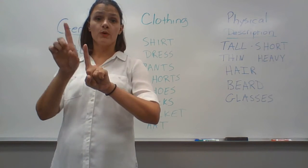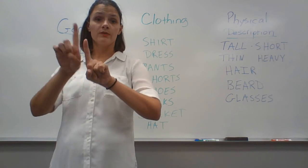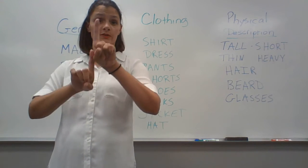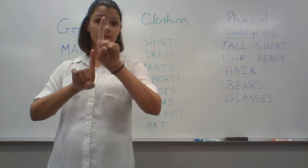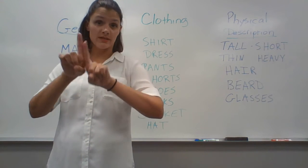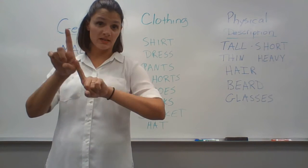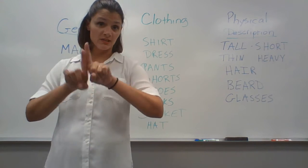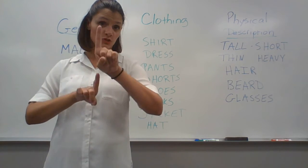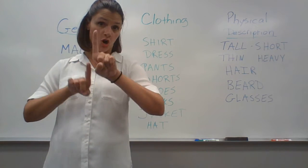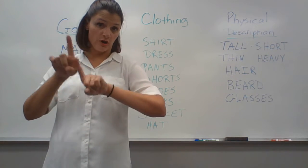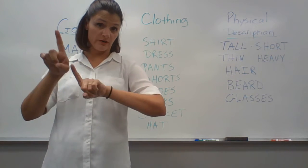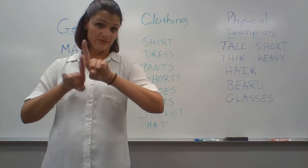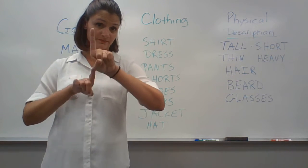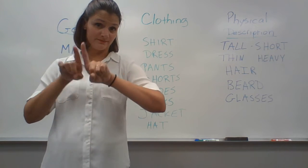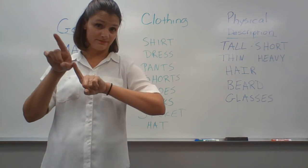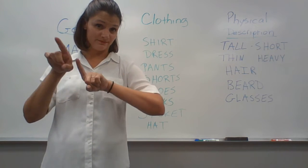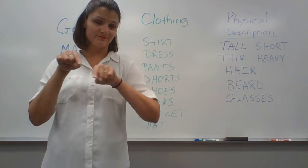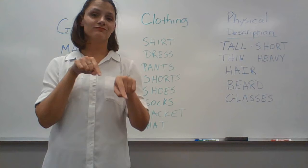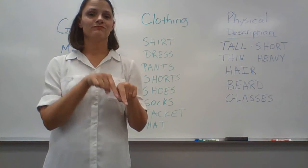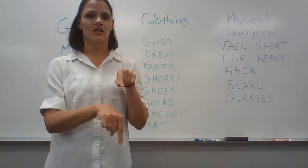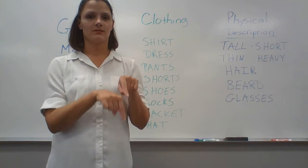you're now saying star.